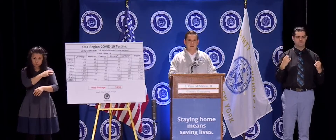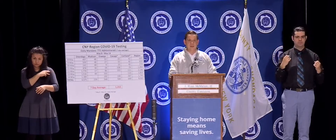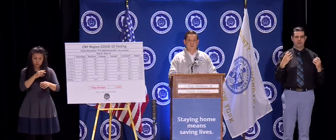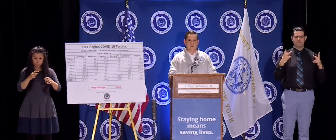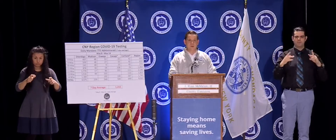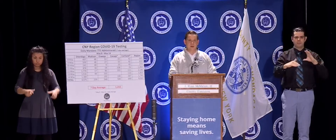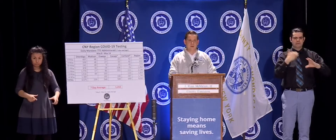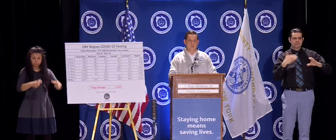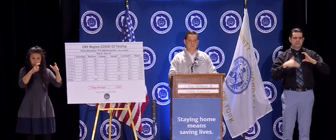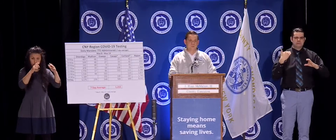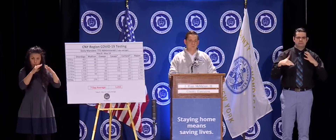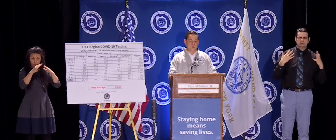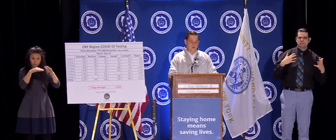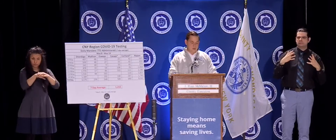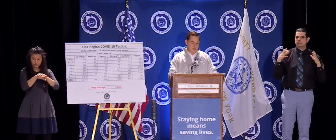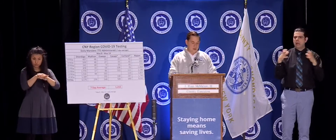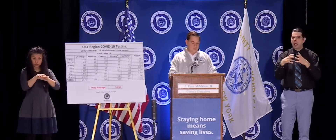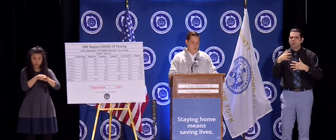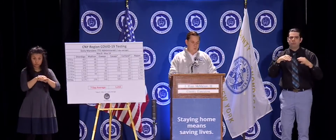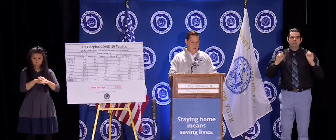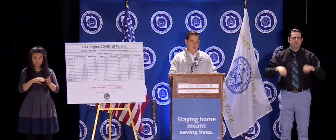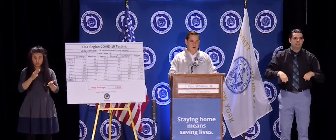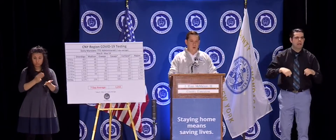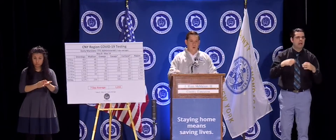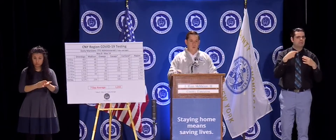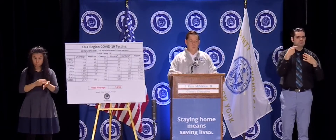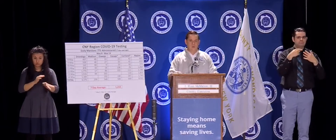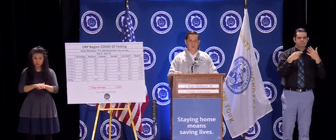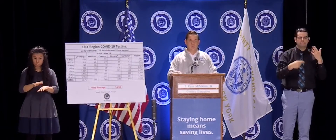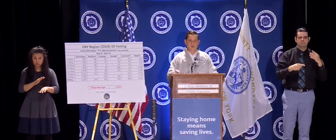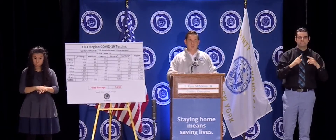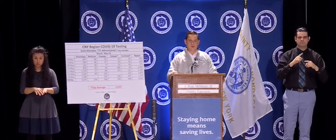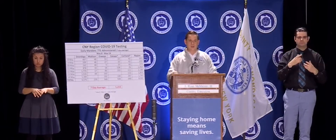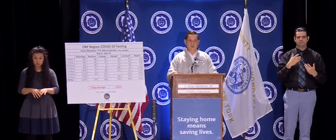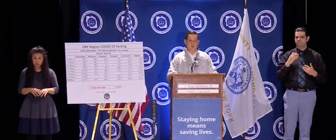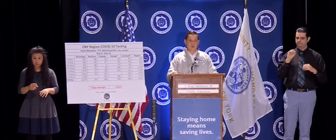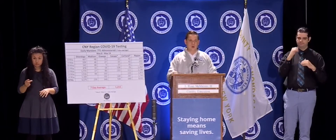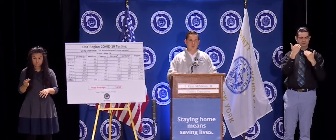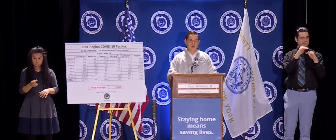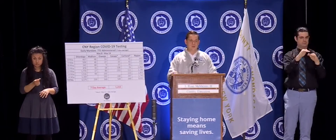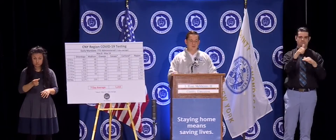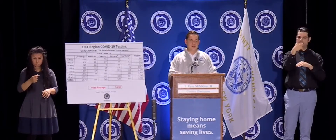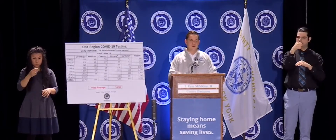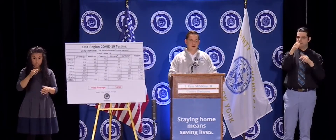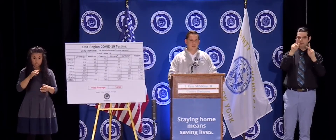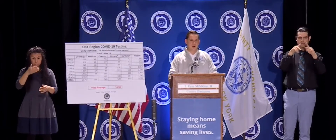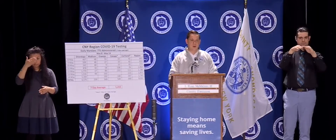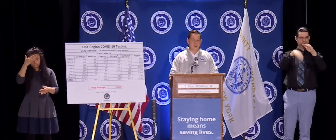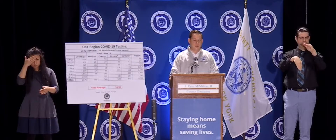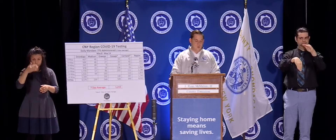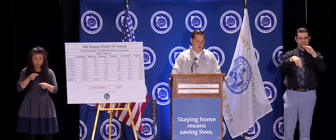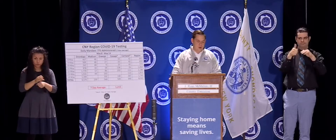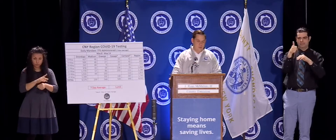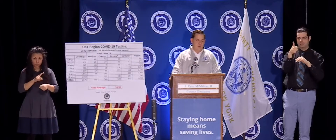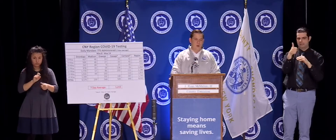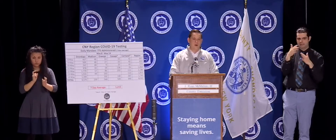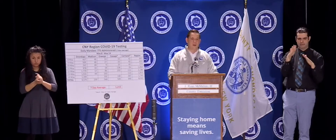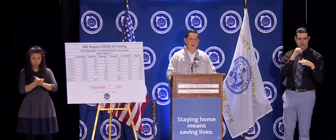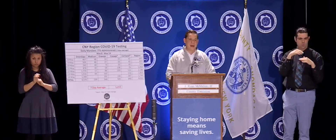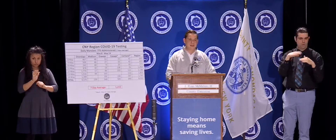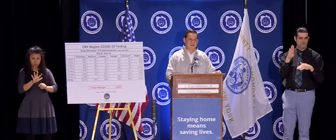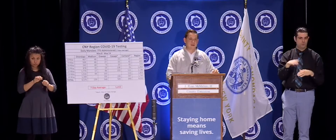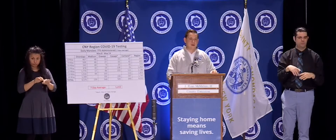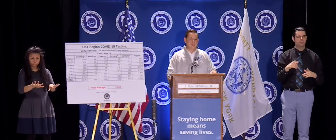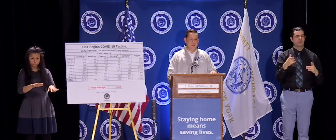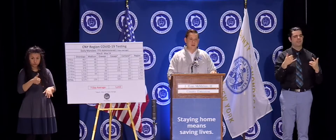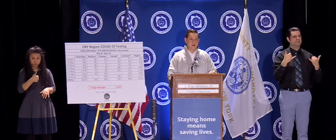with even having 10 people together. And we know what the risk is. We know we need to be 6 feet apart. We know by wearing